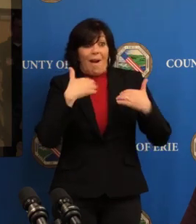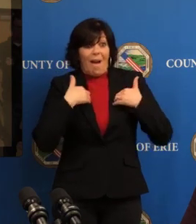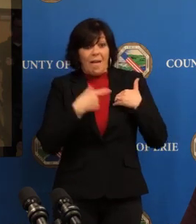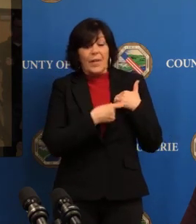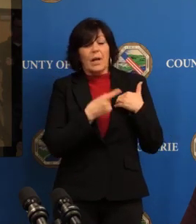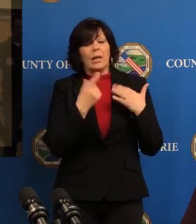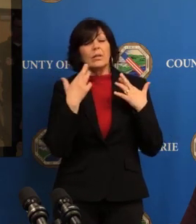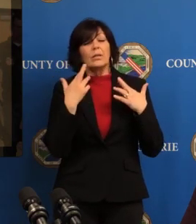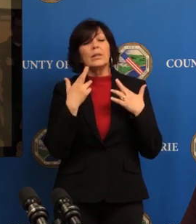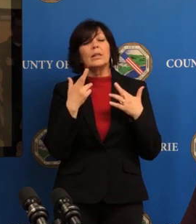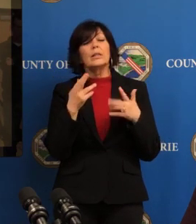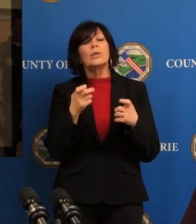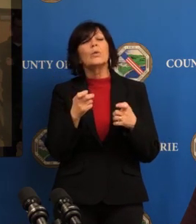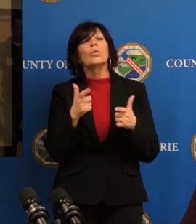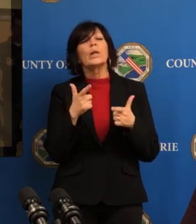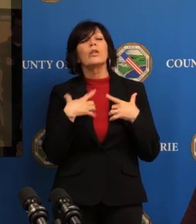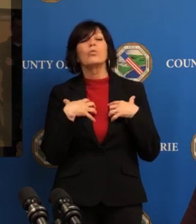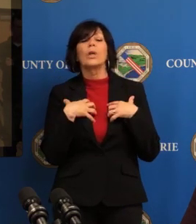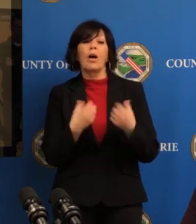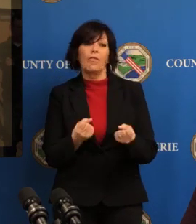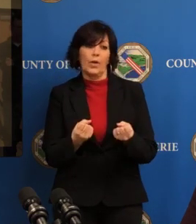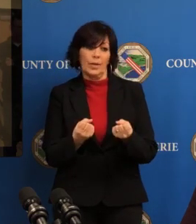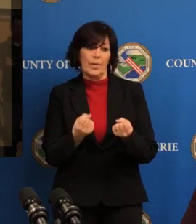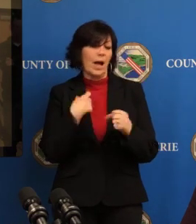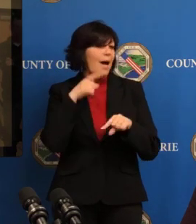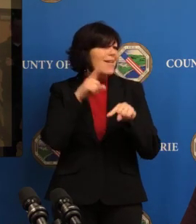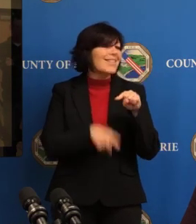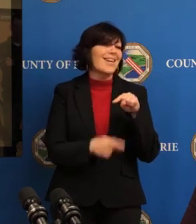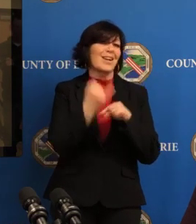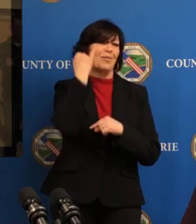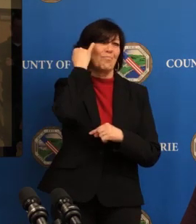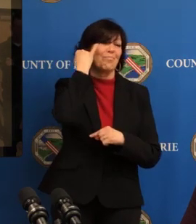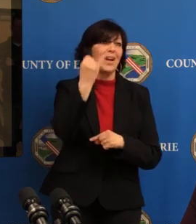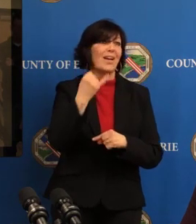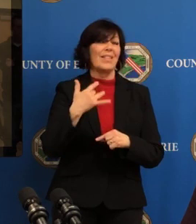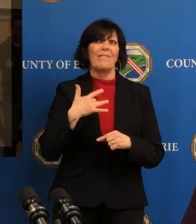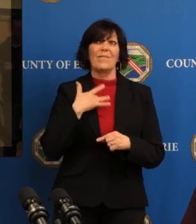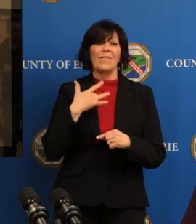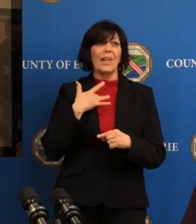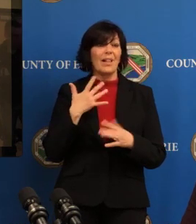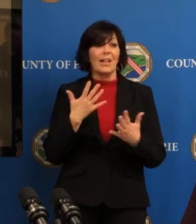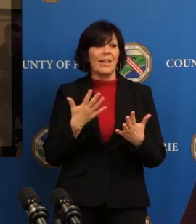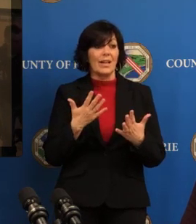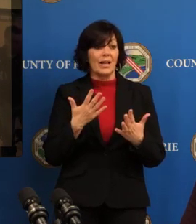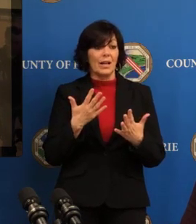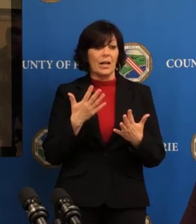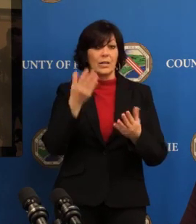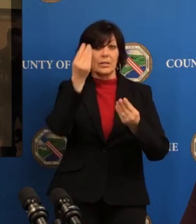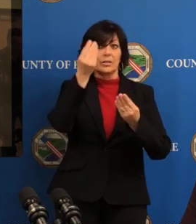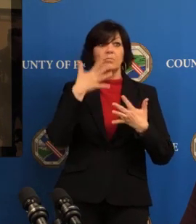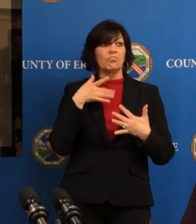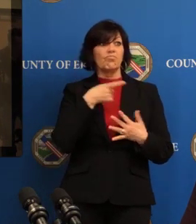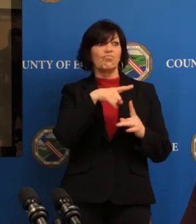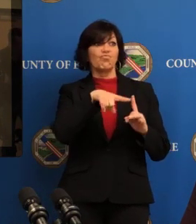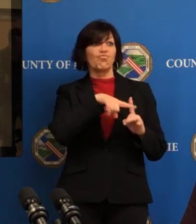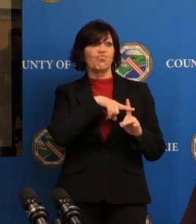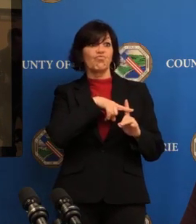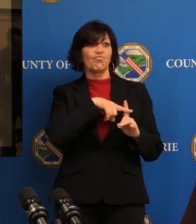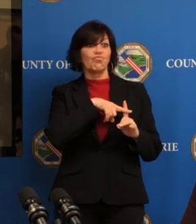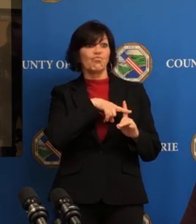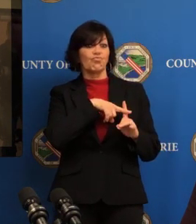hopefully a very speedy recovery. I can't imagine the feeling you get when you get the news from one of